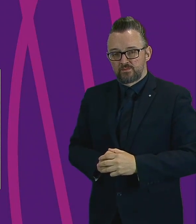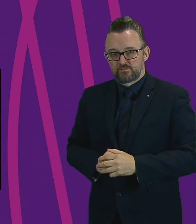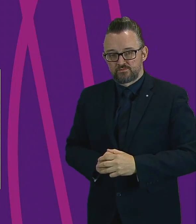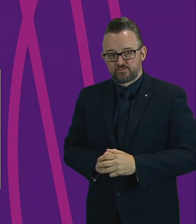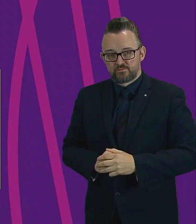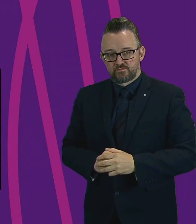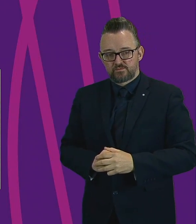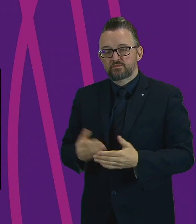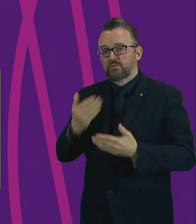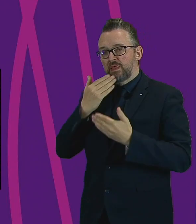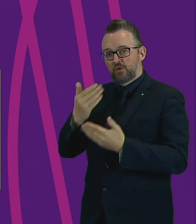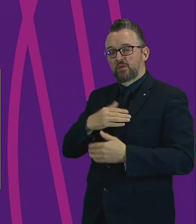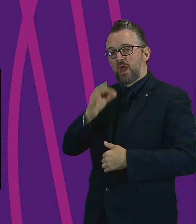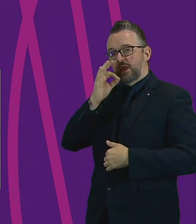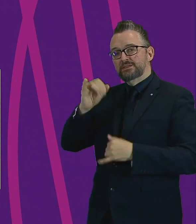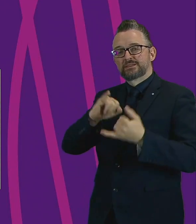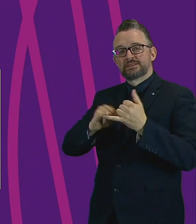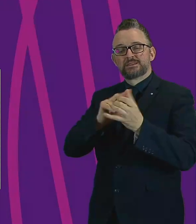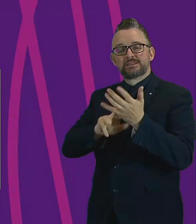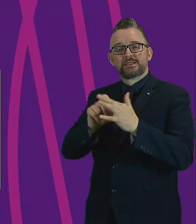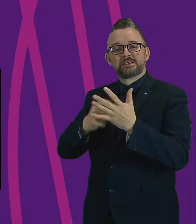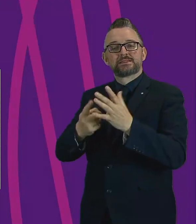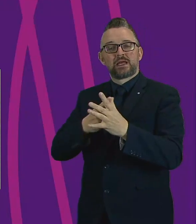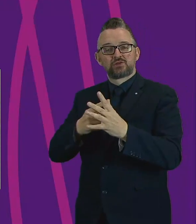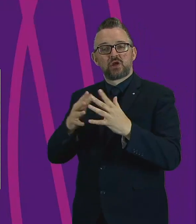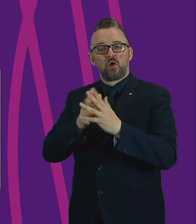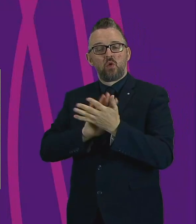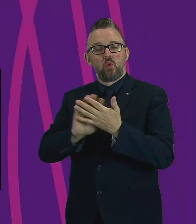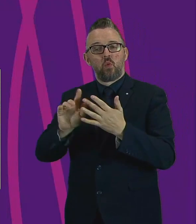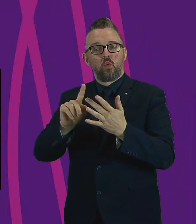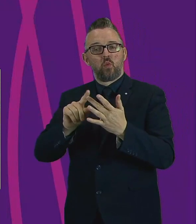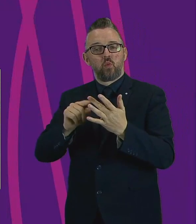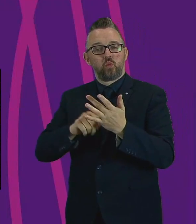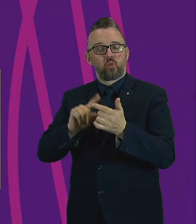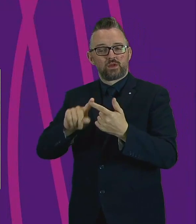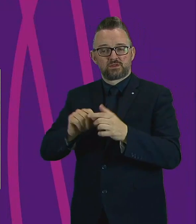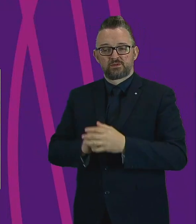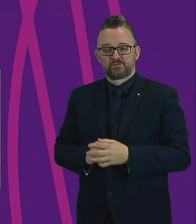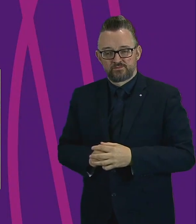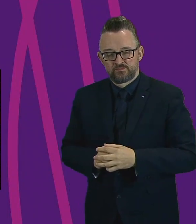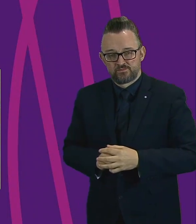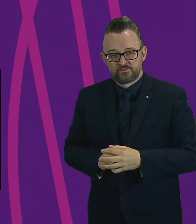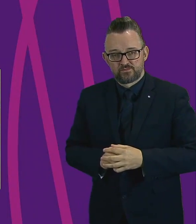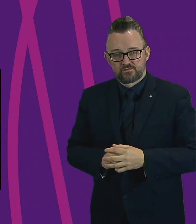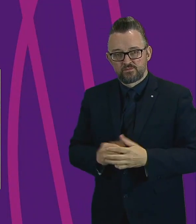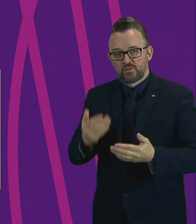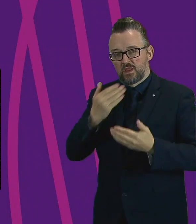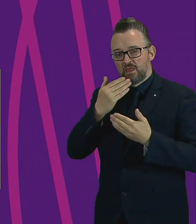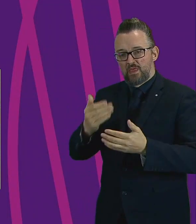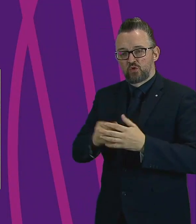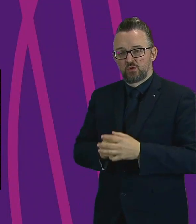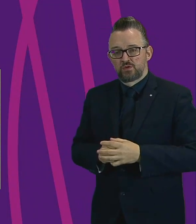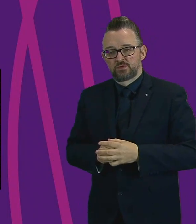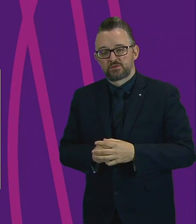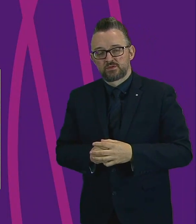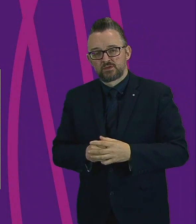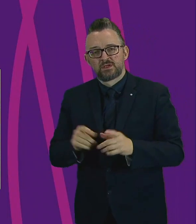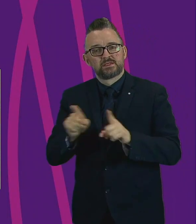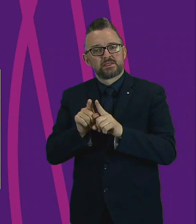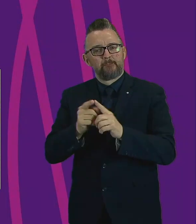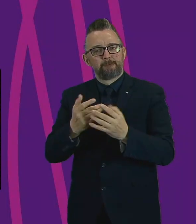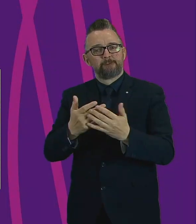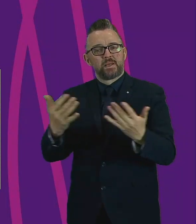Thank you very much. I now call Sandra White to be followed by Jamie Halcrow-Johnson. Thank you very much, Presiding Officer. Like many others,